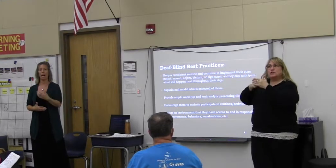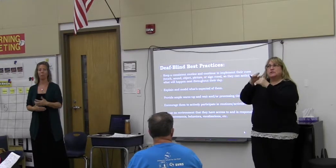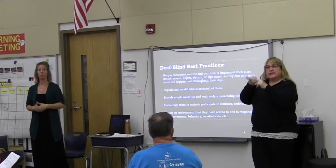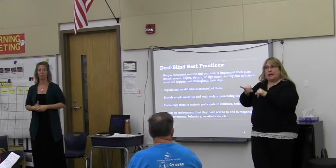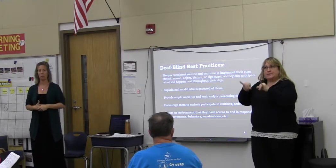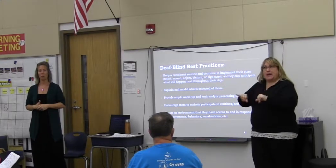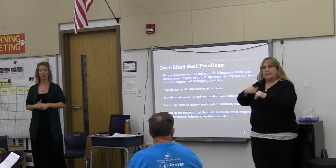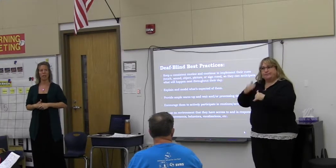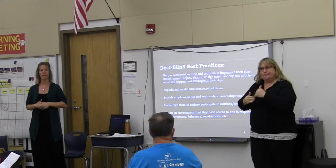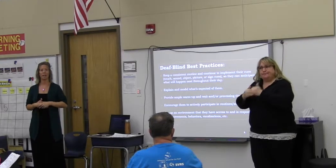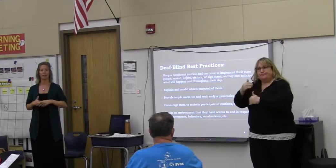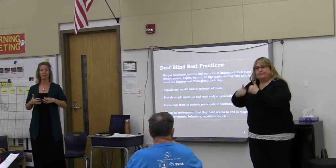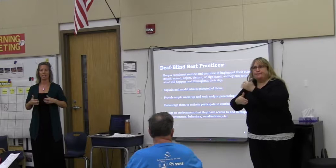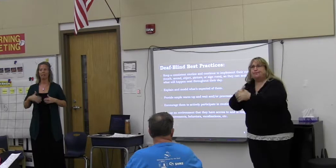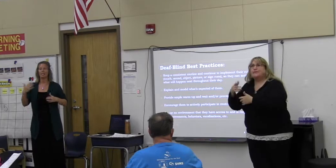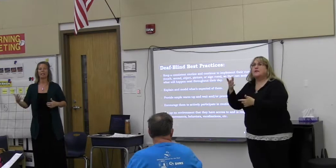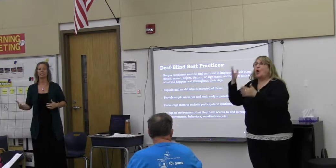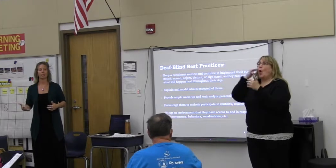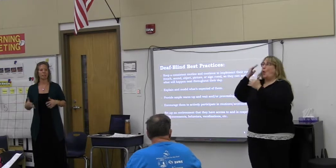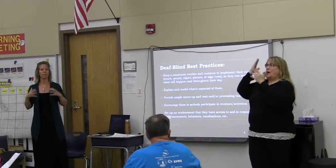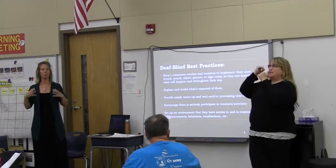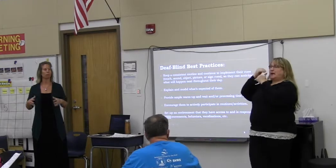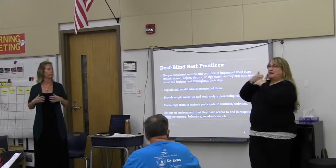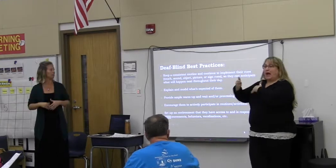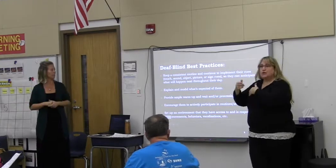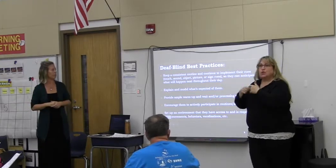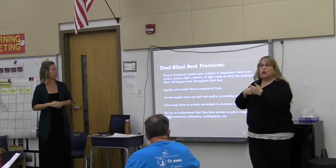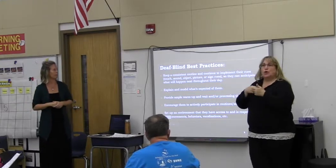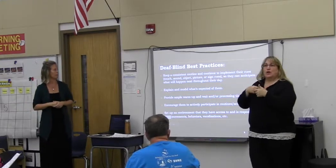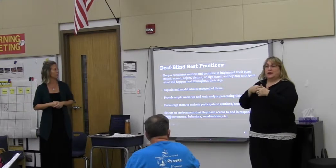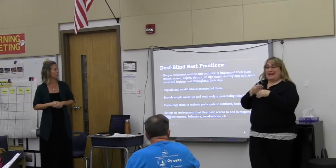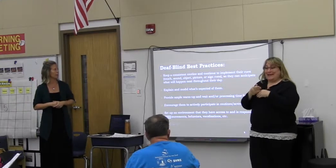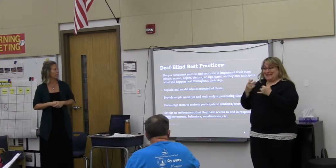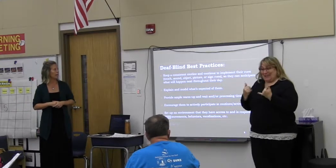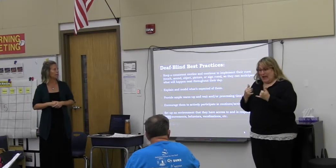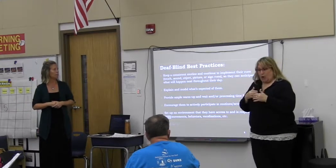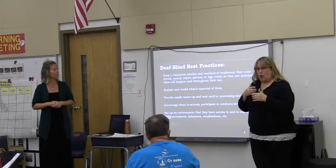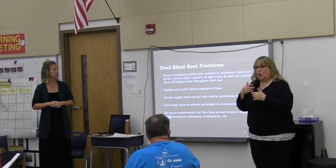what's going to be happening throughout their day, even the next day, is really, really important.